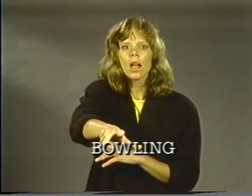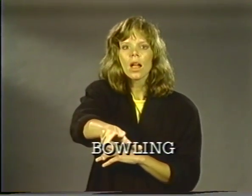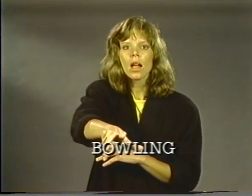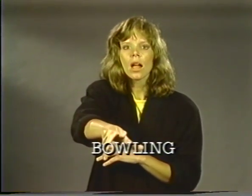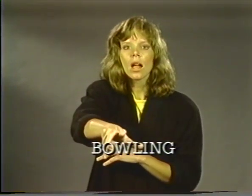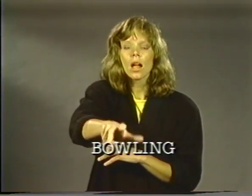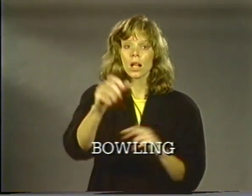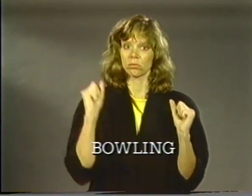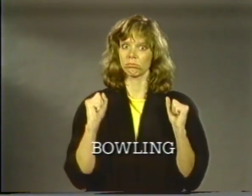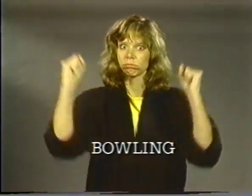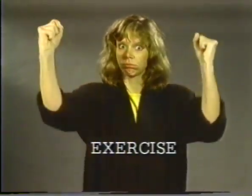exercise,